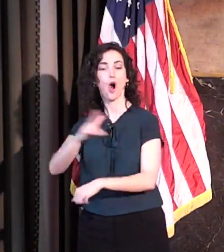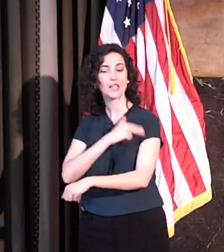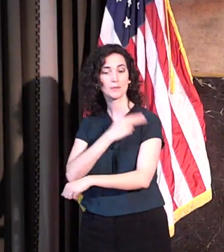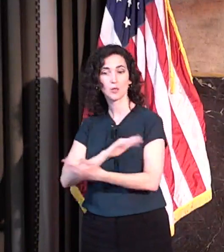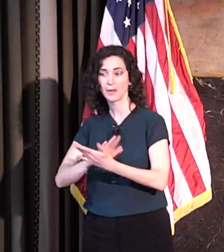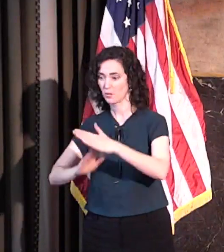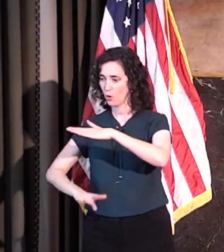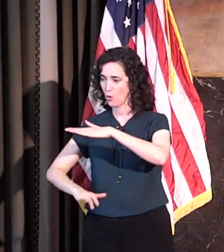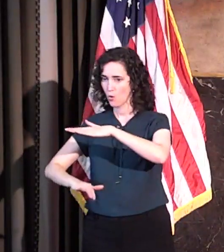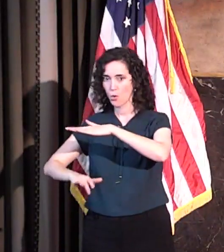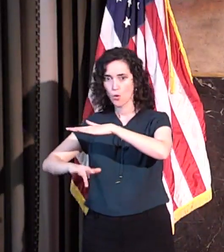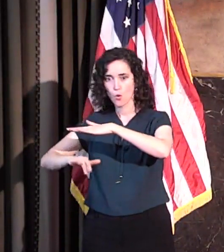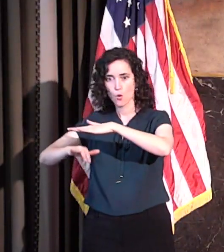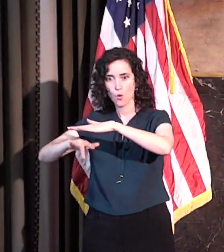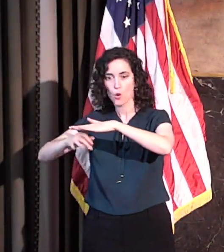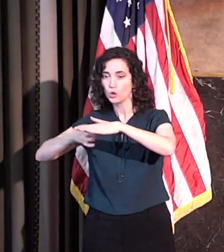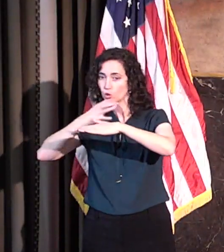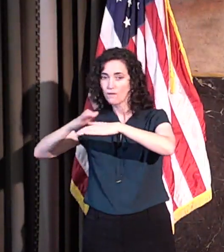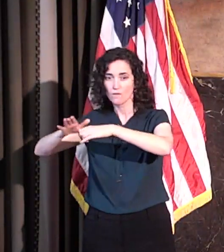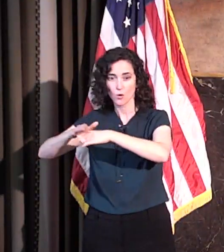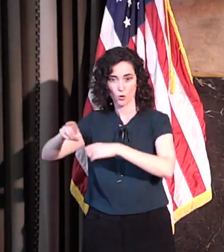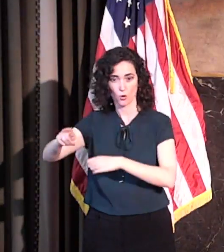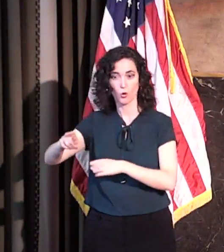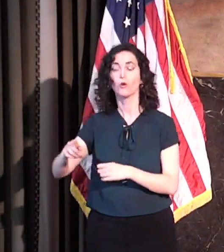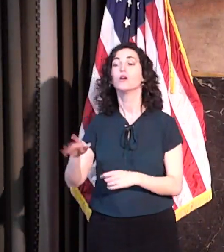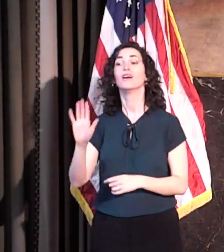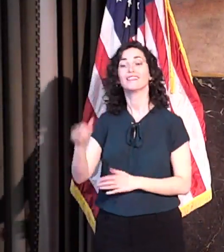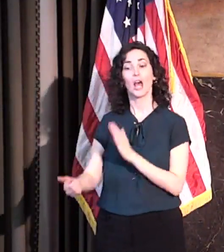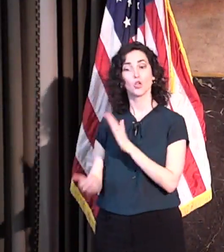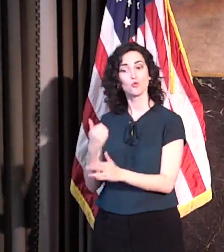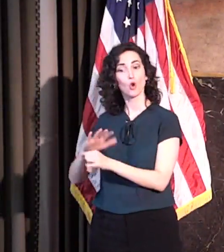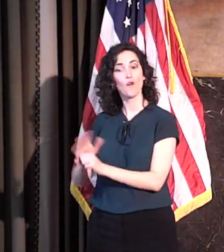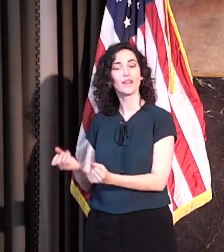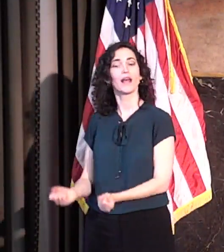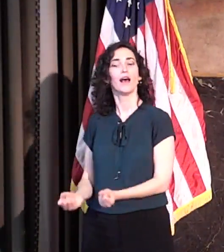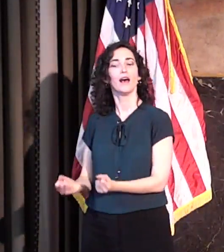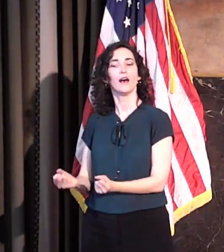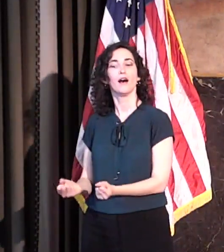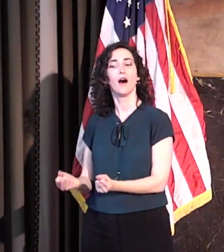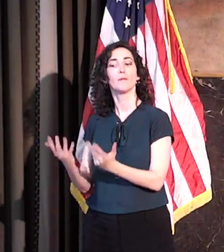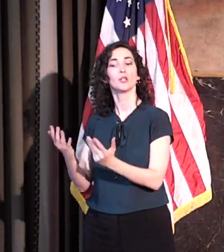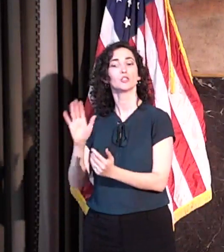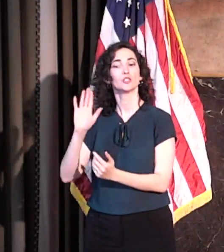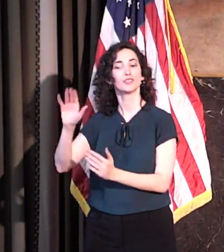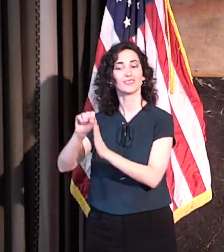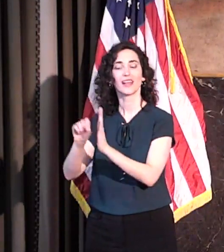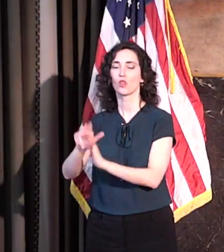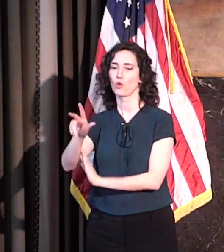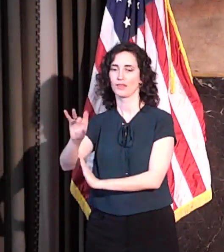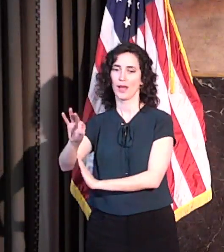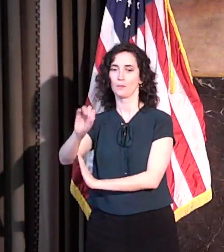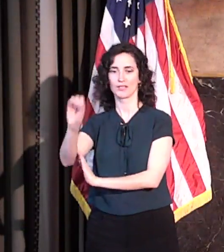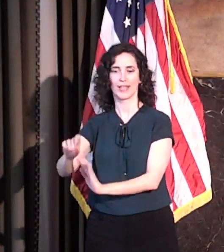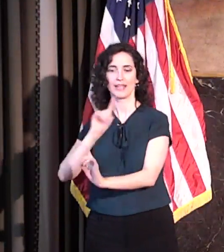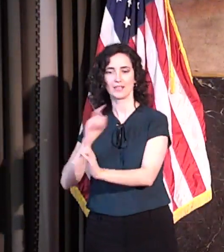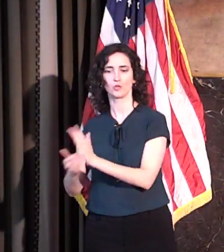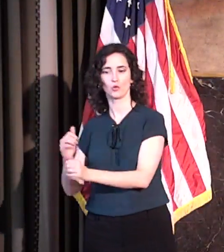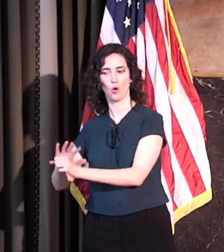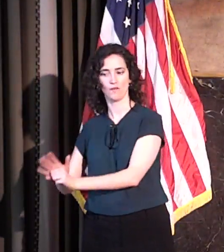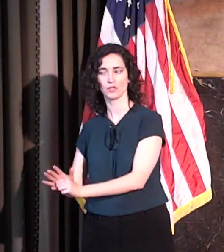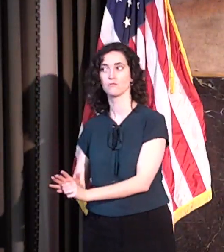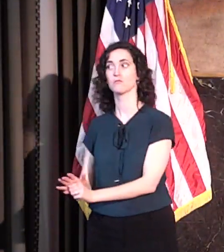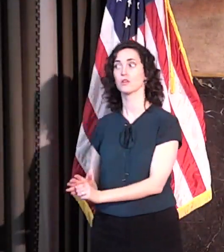Michigan percentage of the variant is 39%. And that's a couple of weeks old data. It's surely higher now. What really